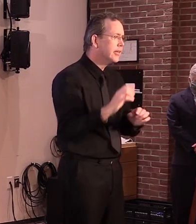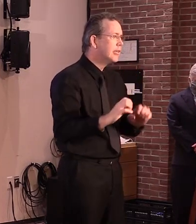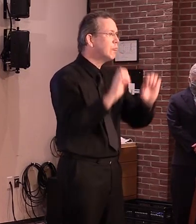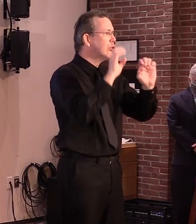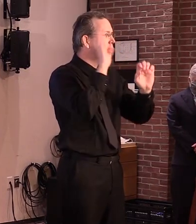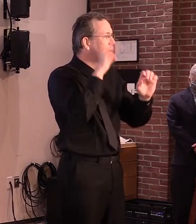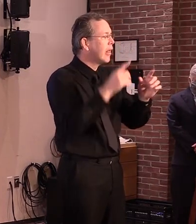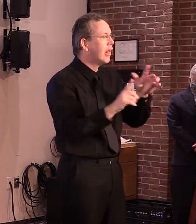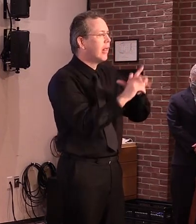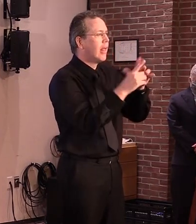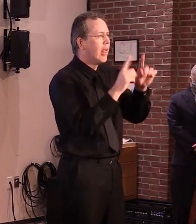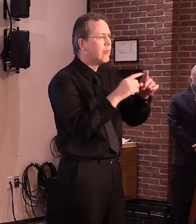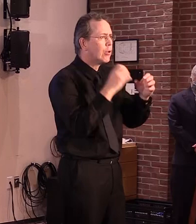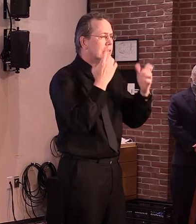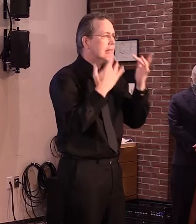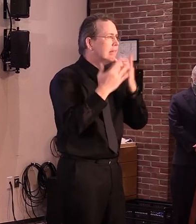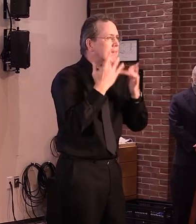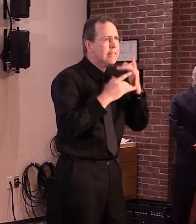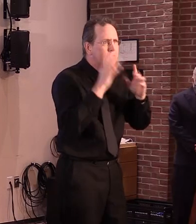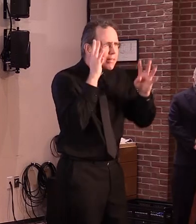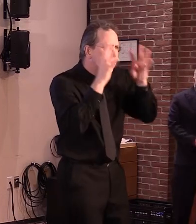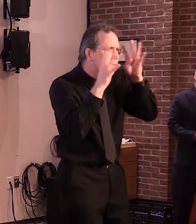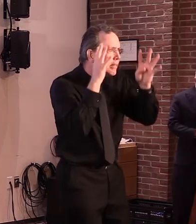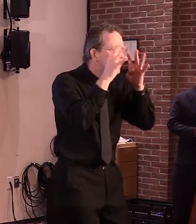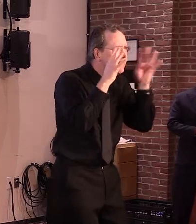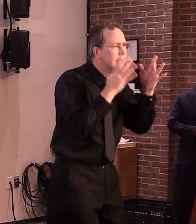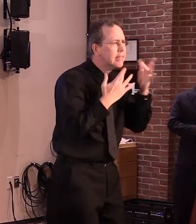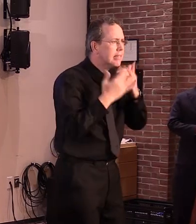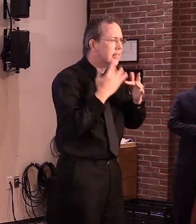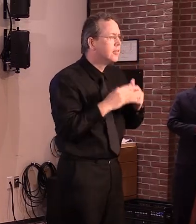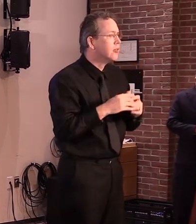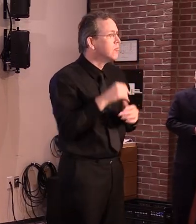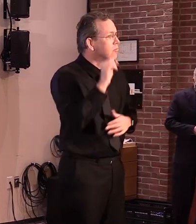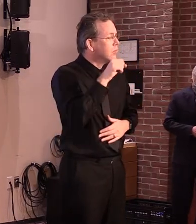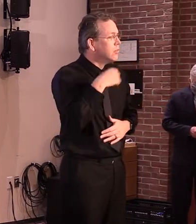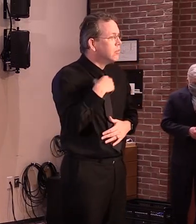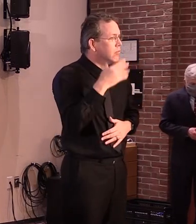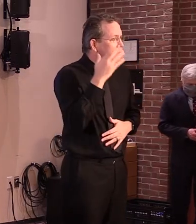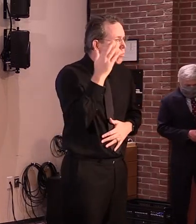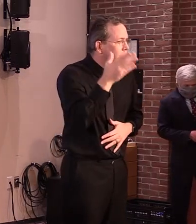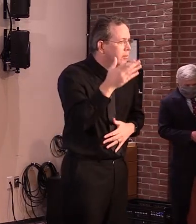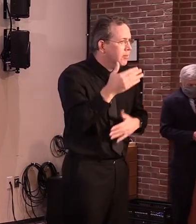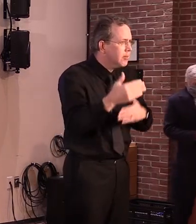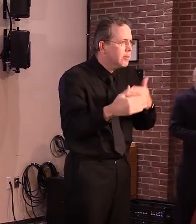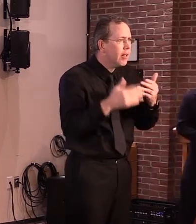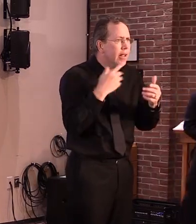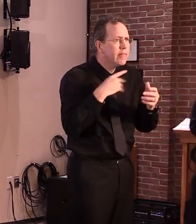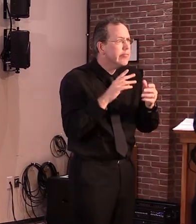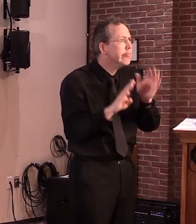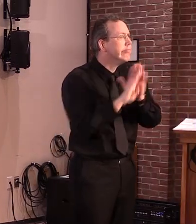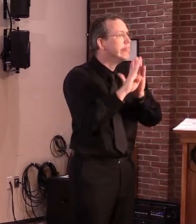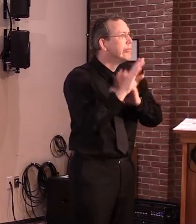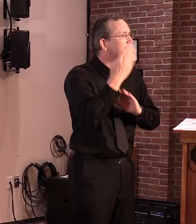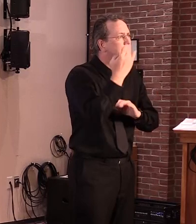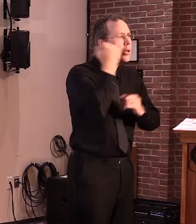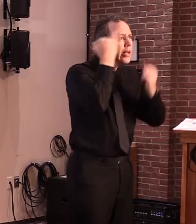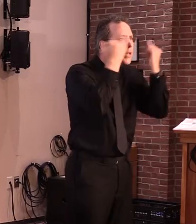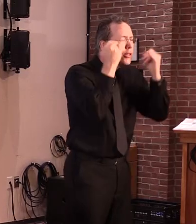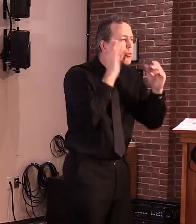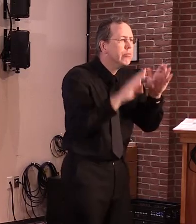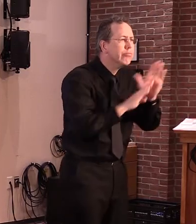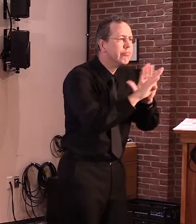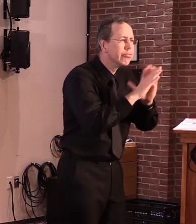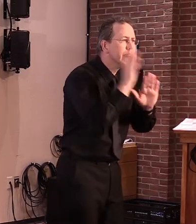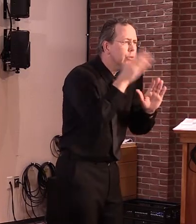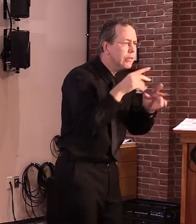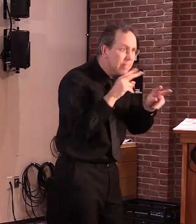creativity. And I believe that what we'll find is a couple of things. One, I think we need to learn how to take care of ourselves again, making